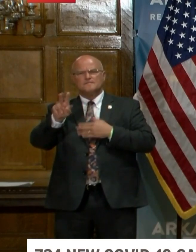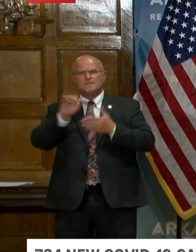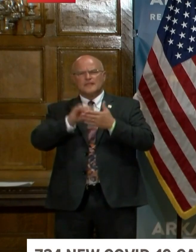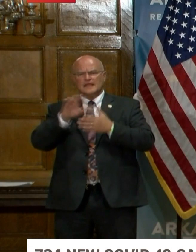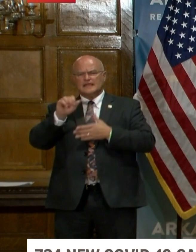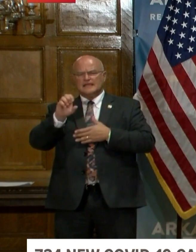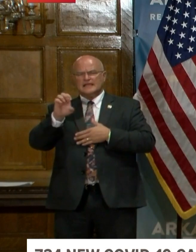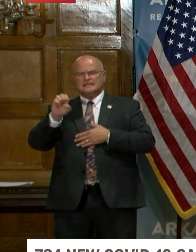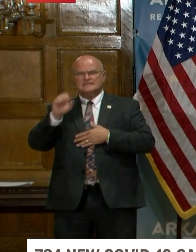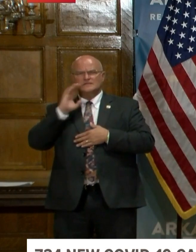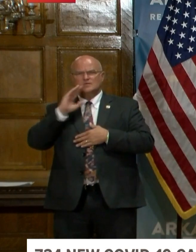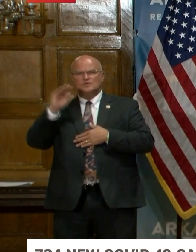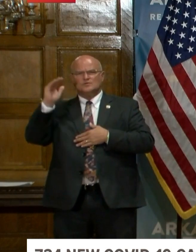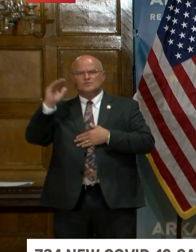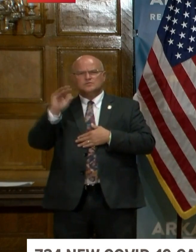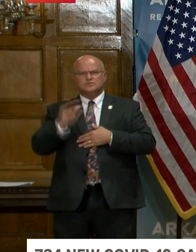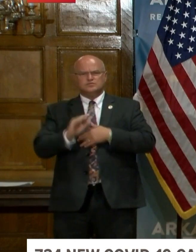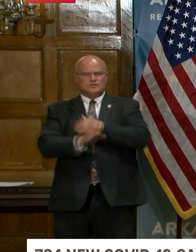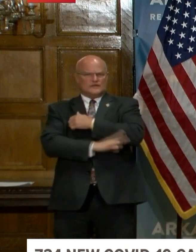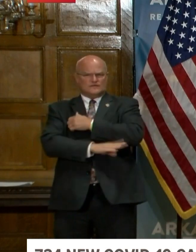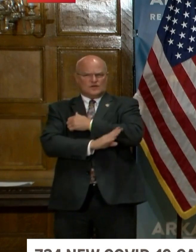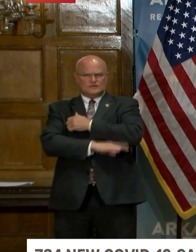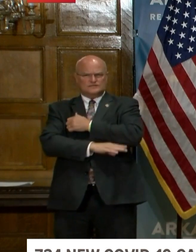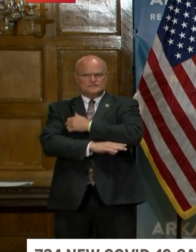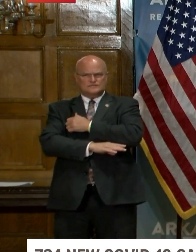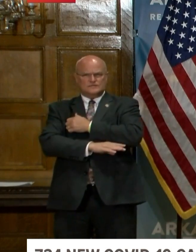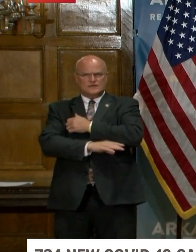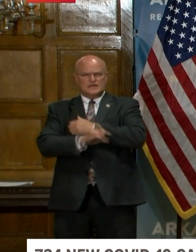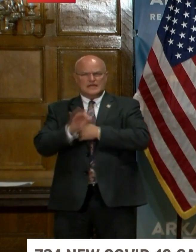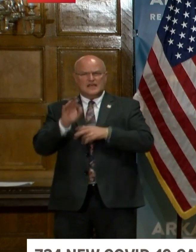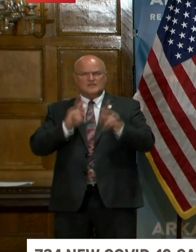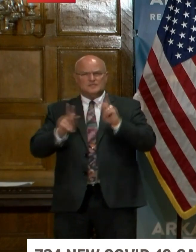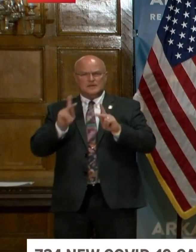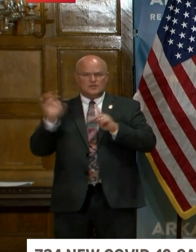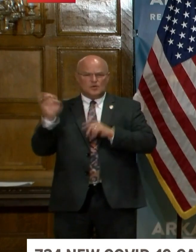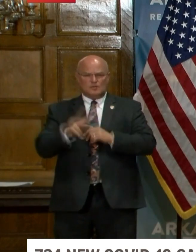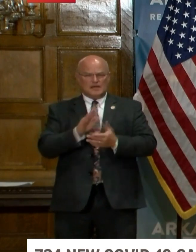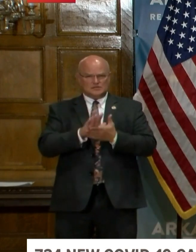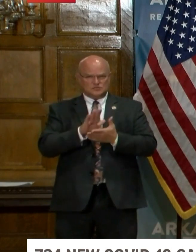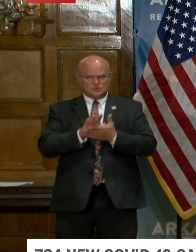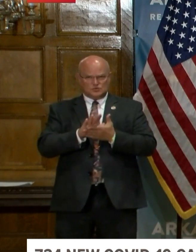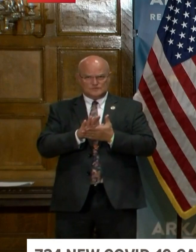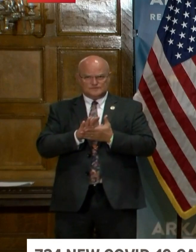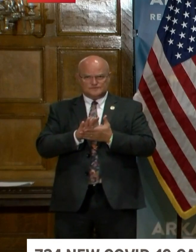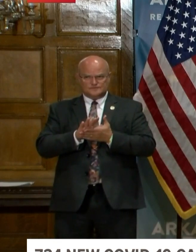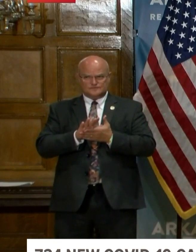that cases will be slowing down in the fall if people are going back to school.